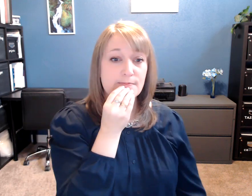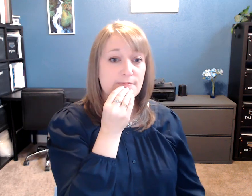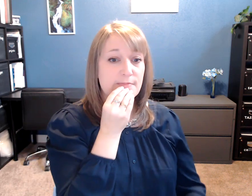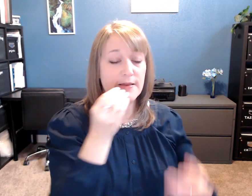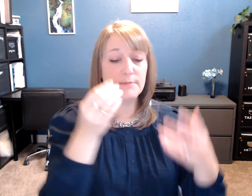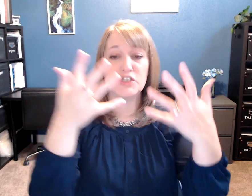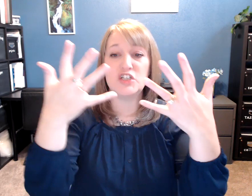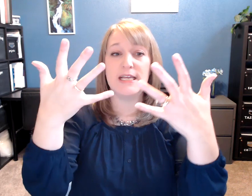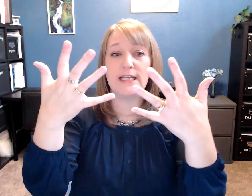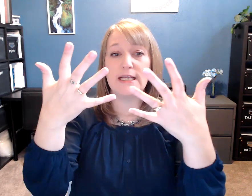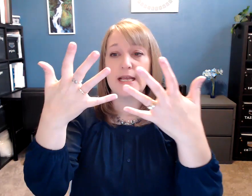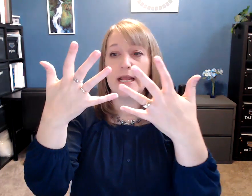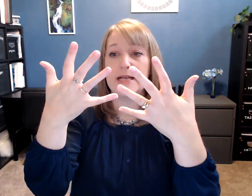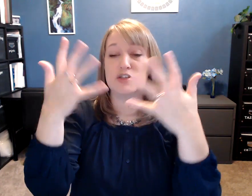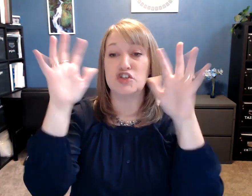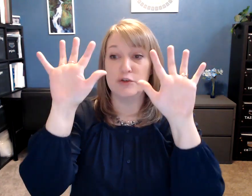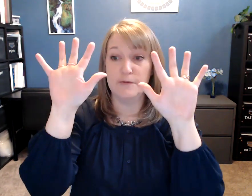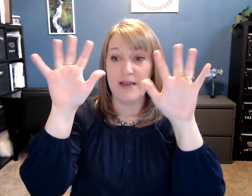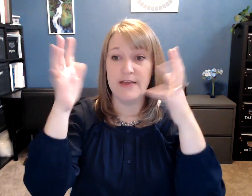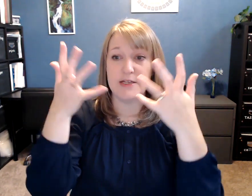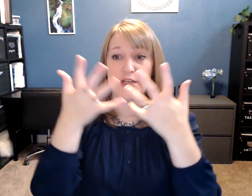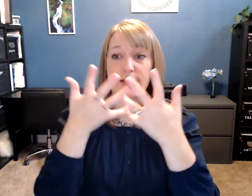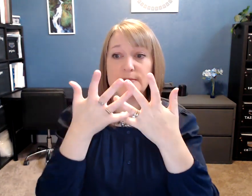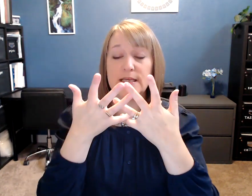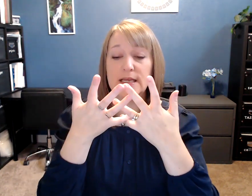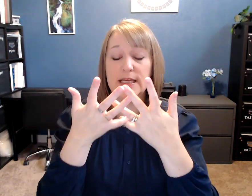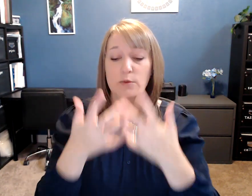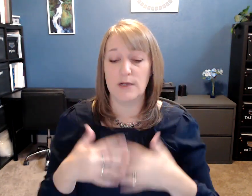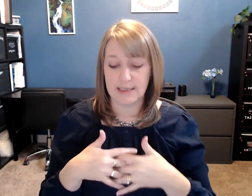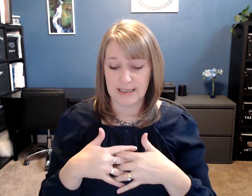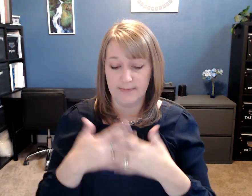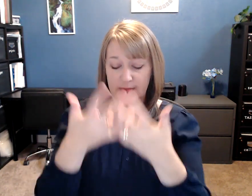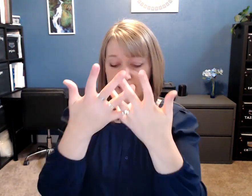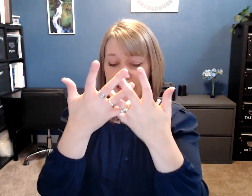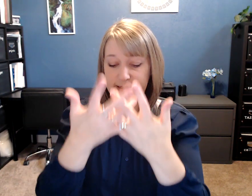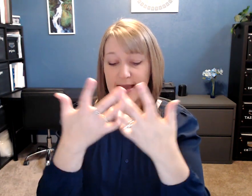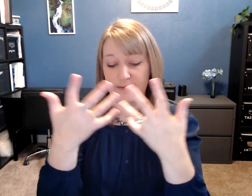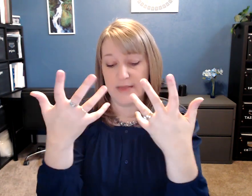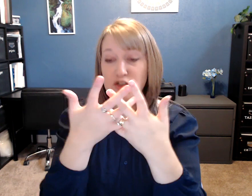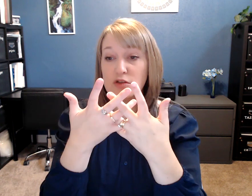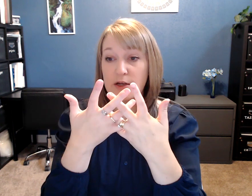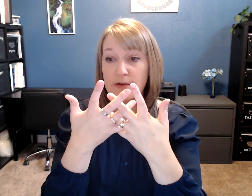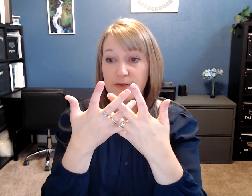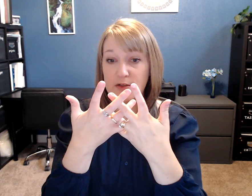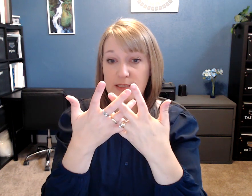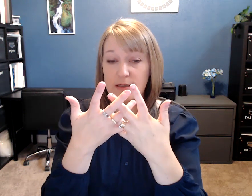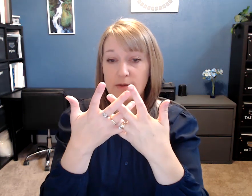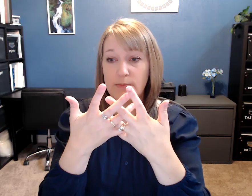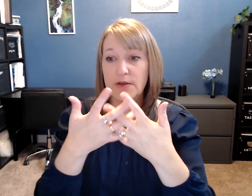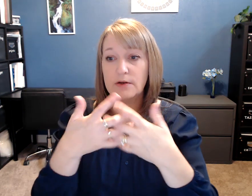And then machine is two five hand shapes. Well, let's see. Yeah, interlock your fingers here, but then you're going